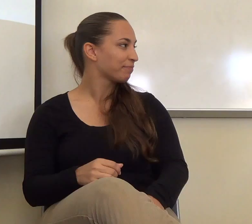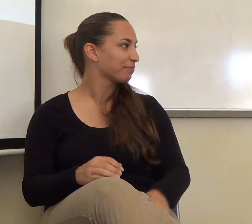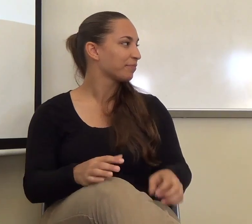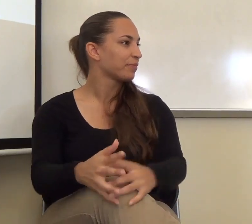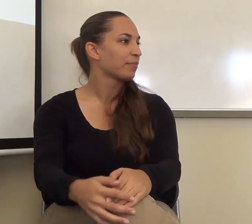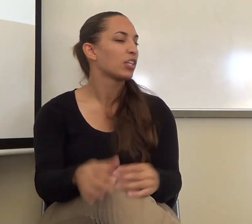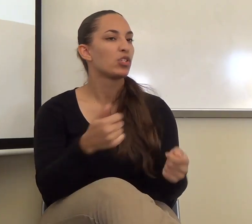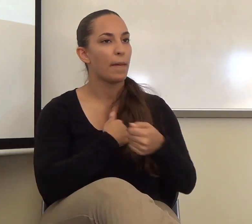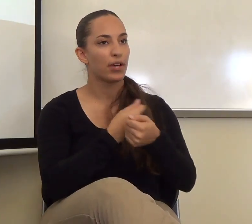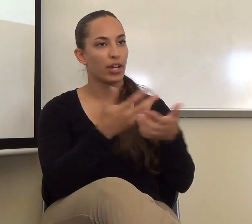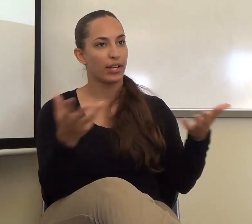okay.